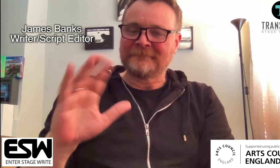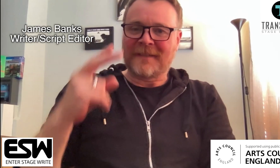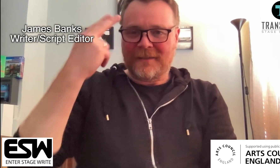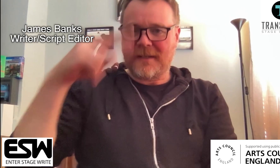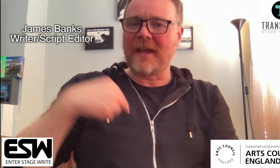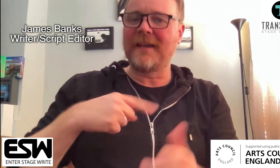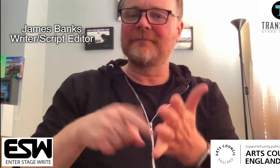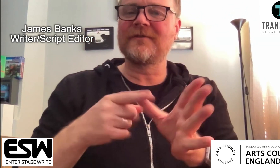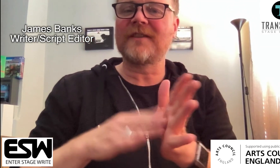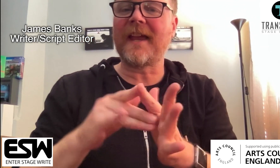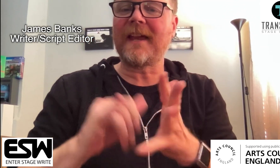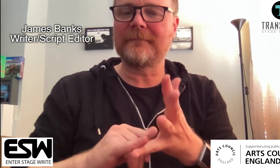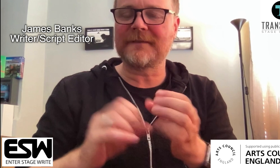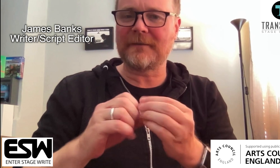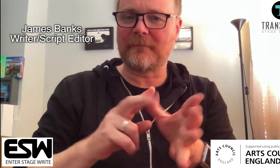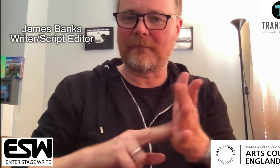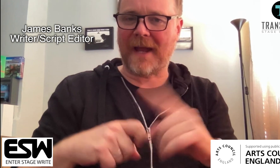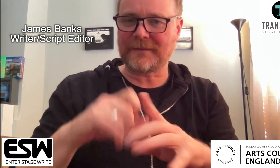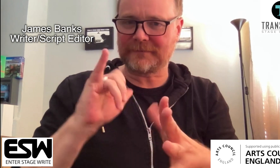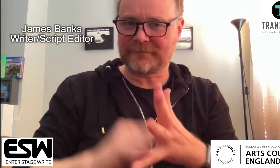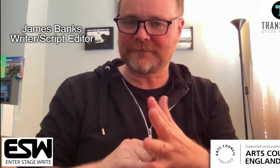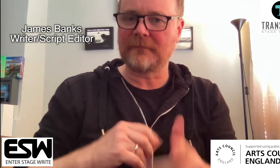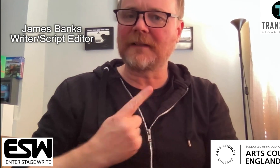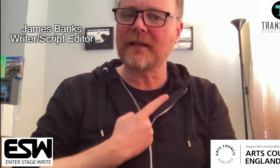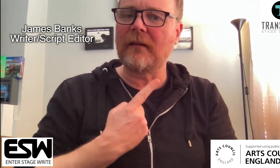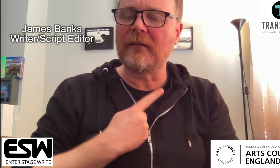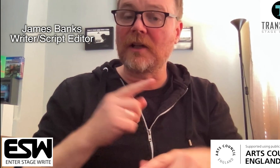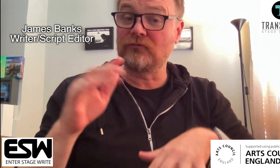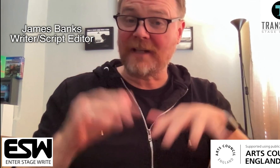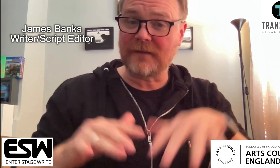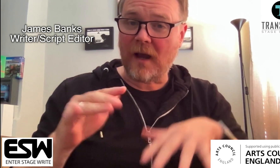Hello, my name's James Banks and I am a writer,